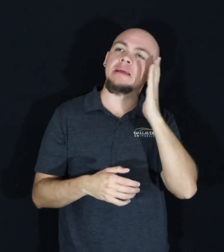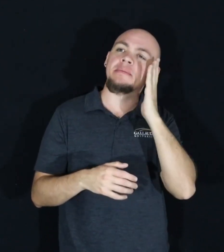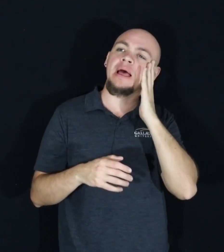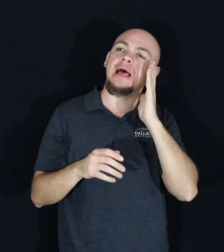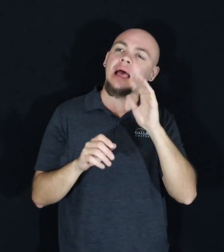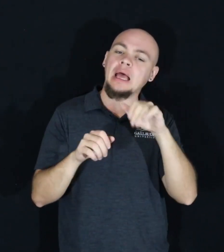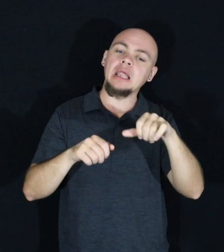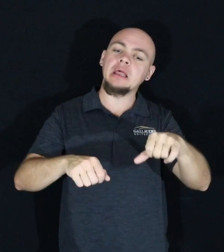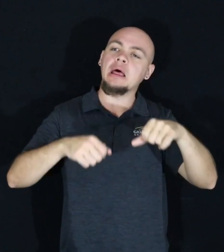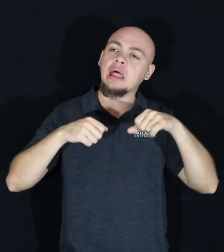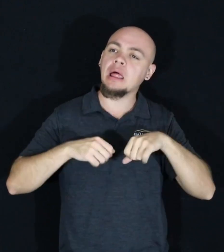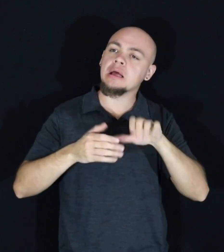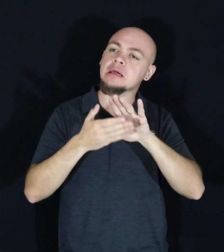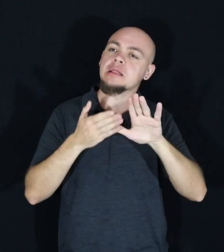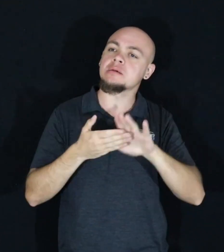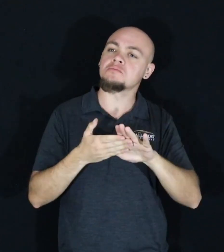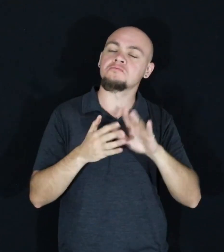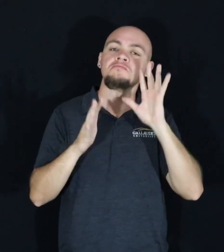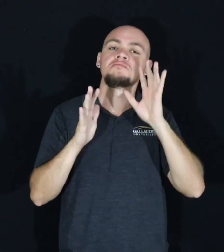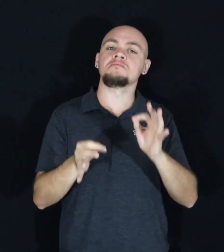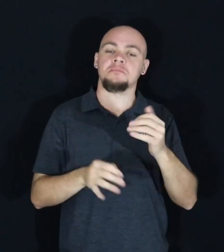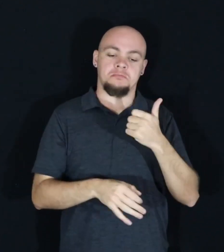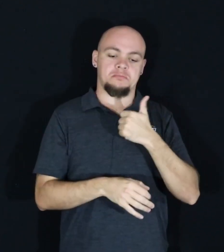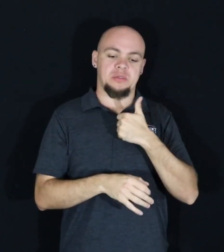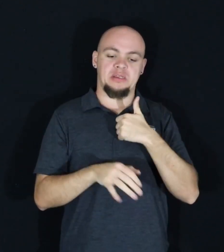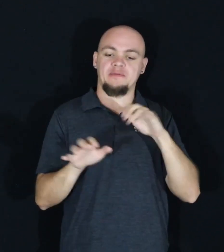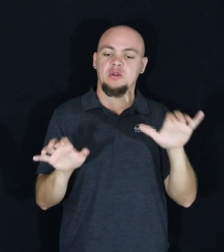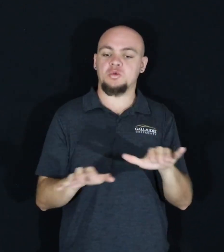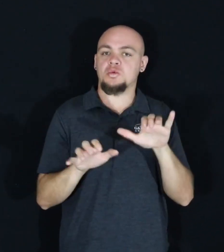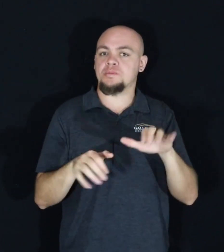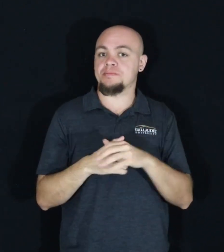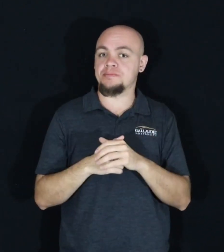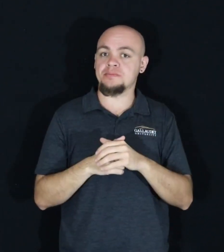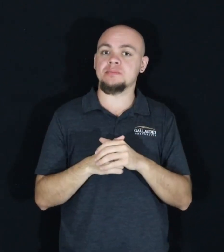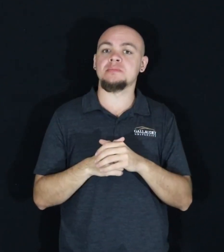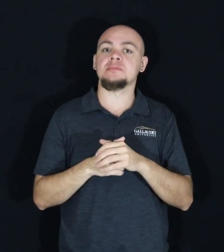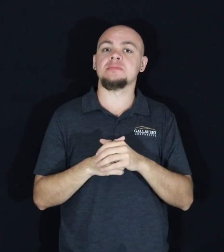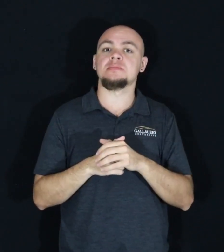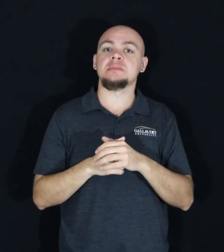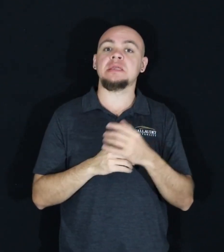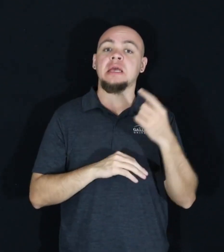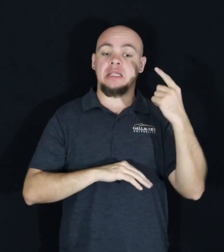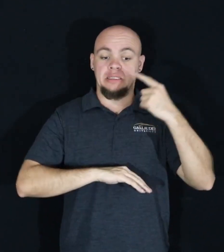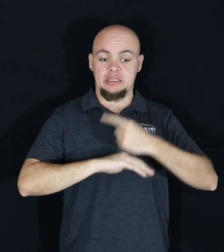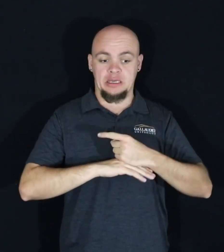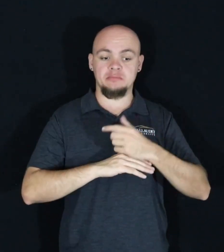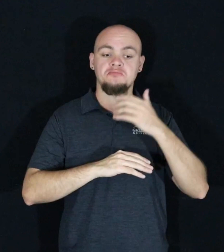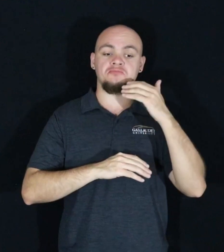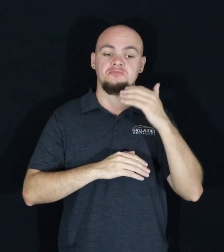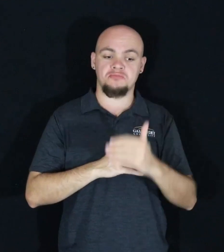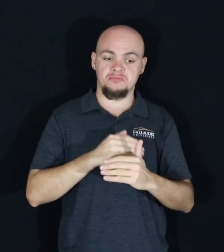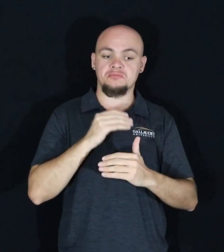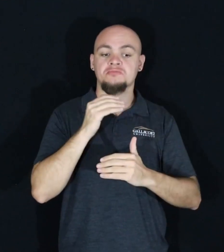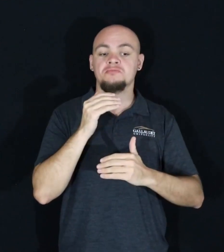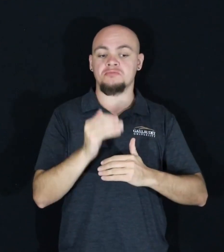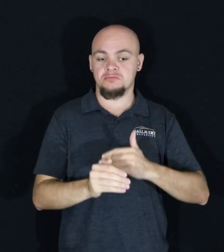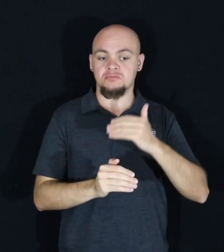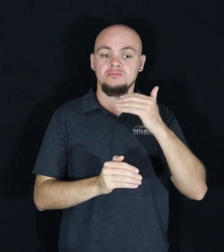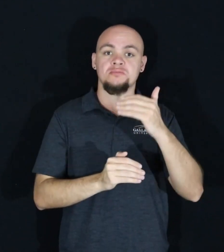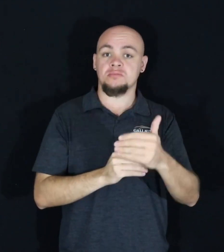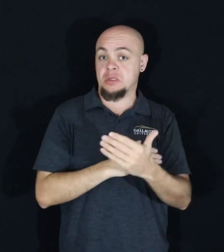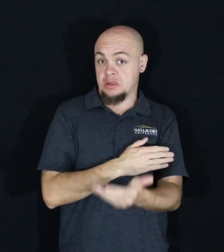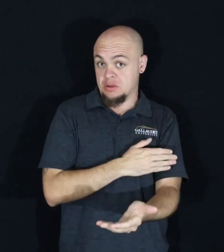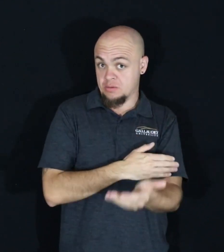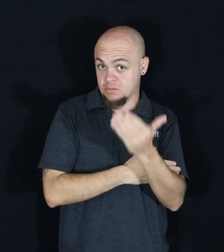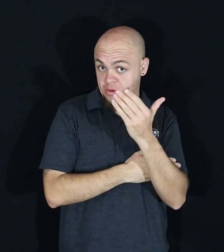today," I thought I'd do it myself. Day by day, early in the